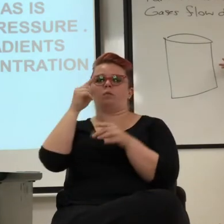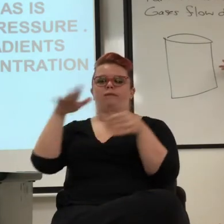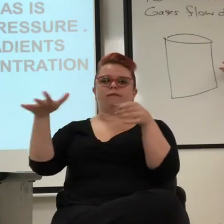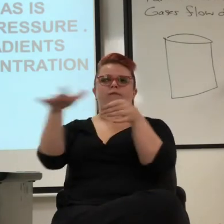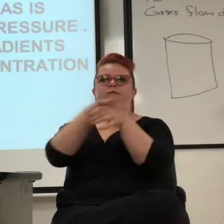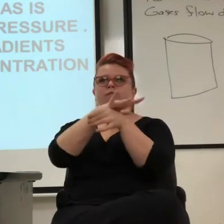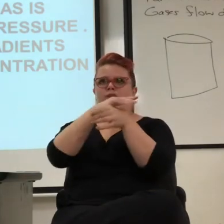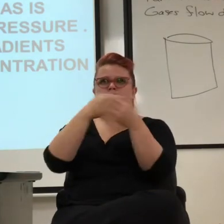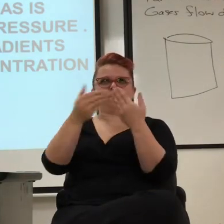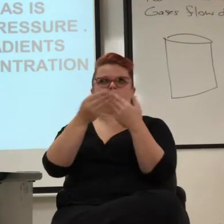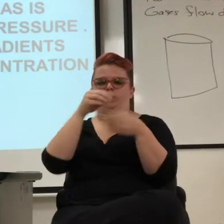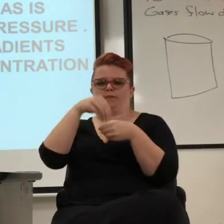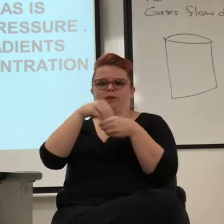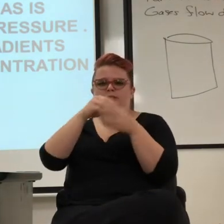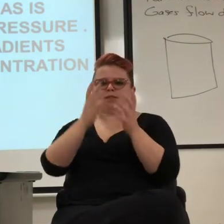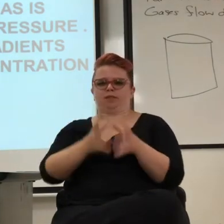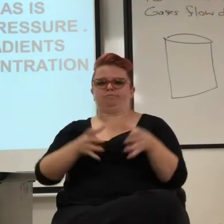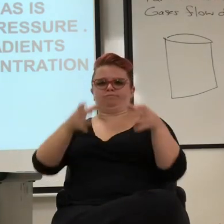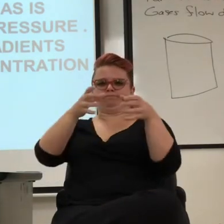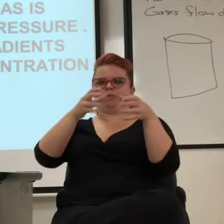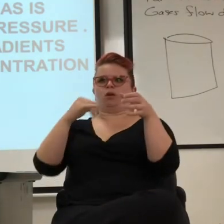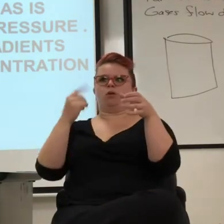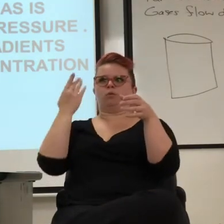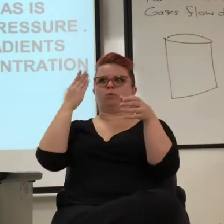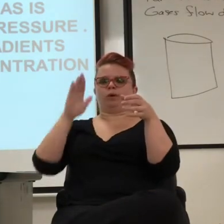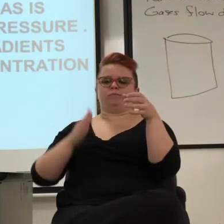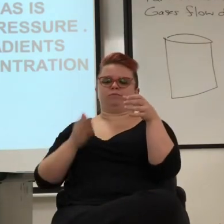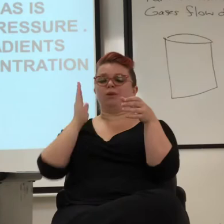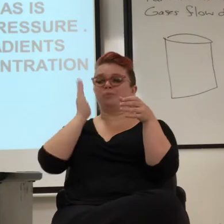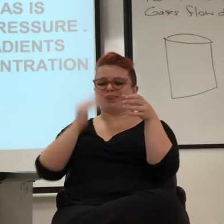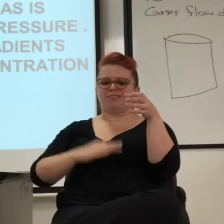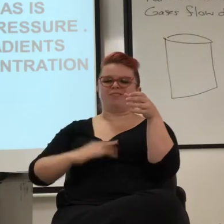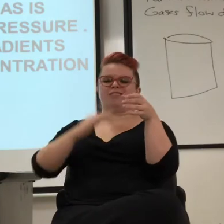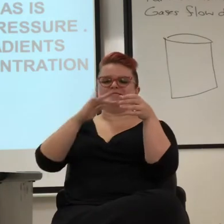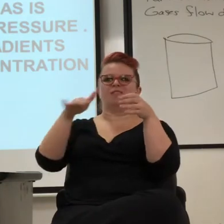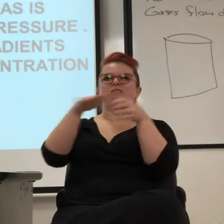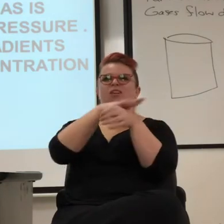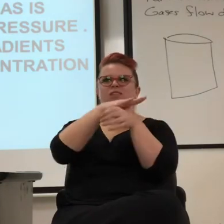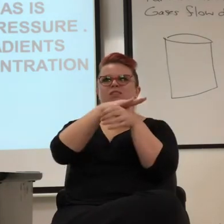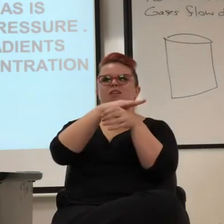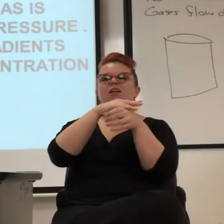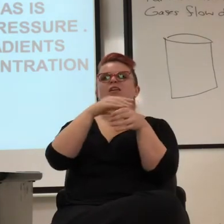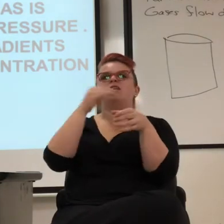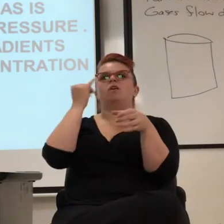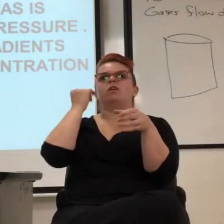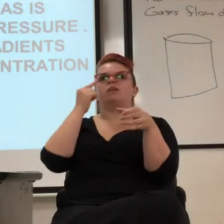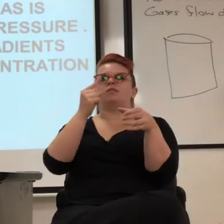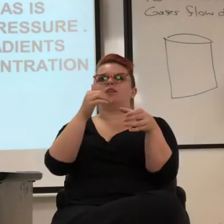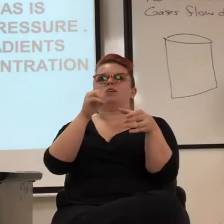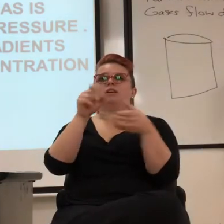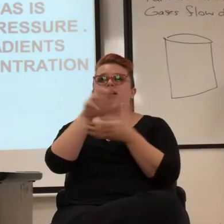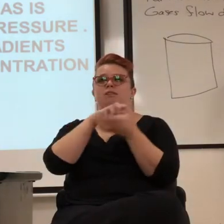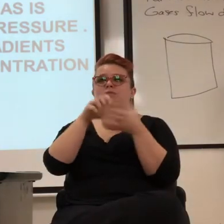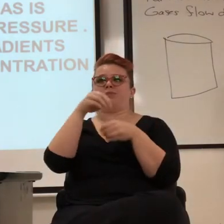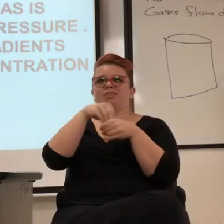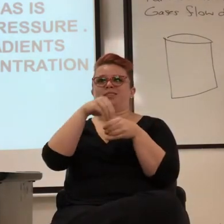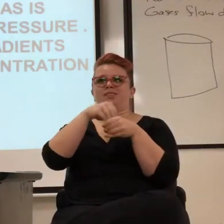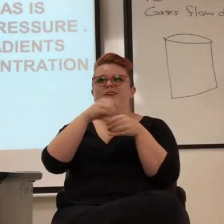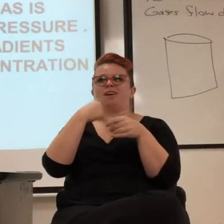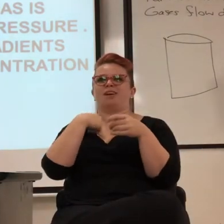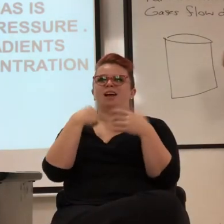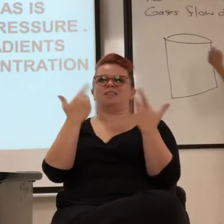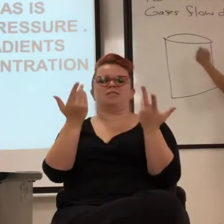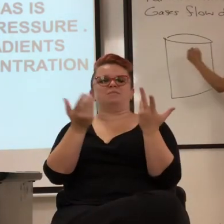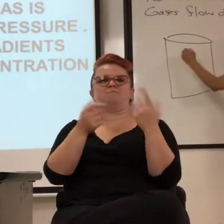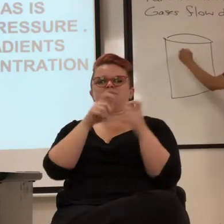the chambers that they occupy. And let's say this gas mix has a number of gas molecules.